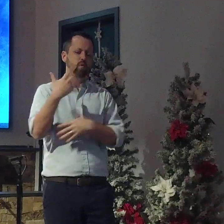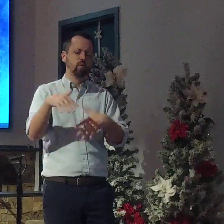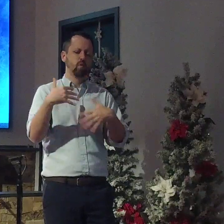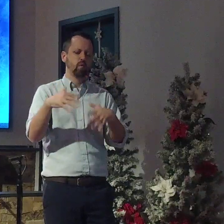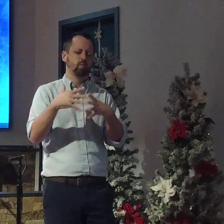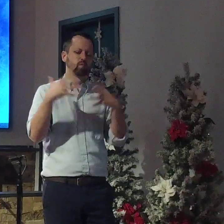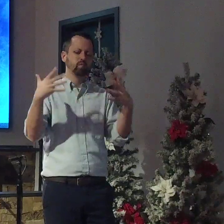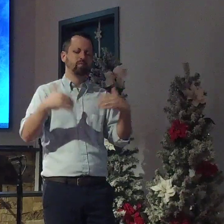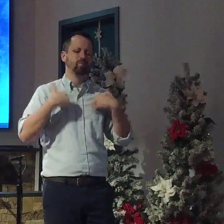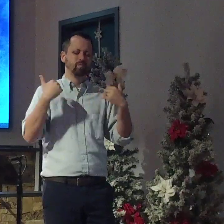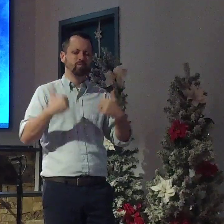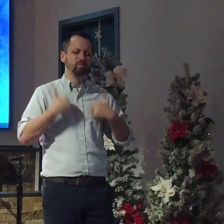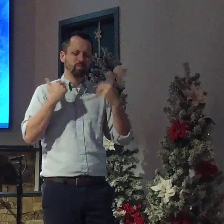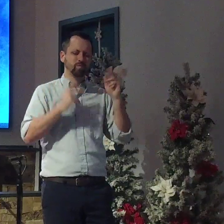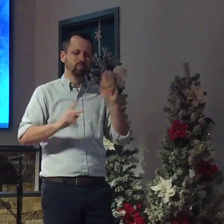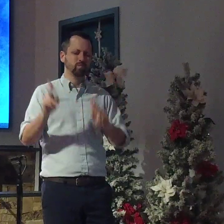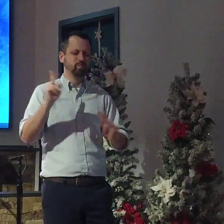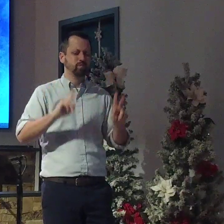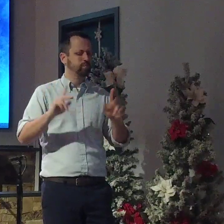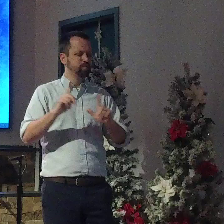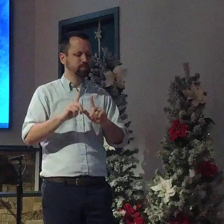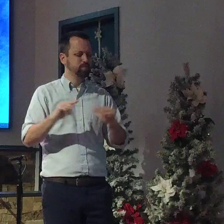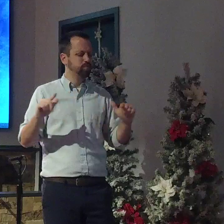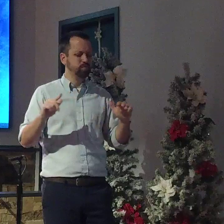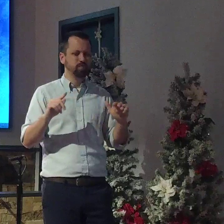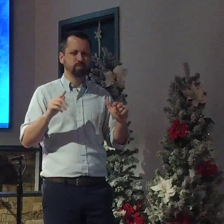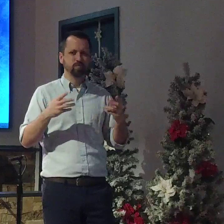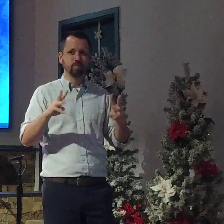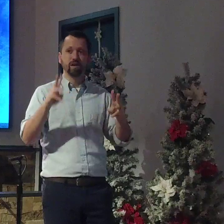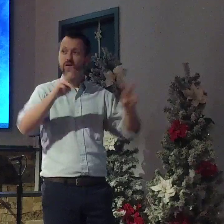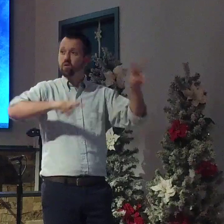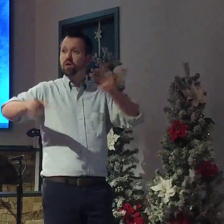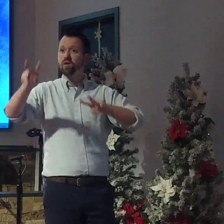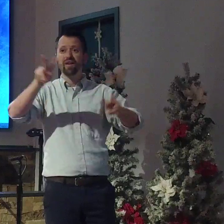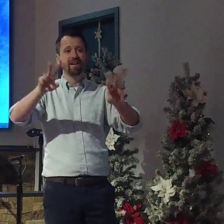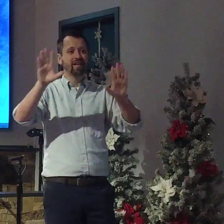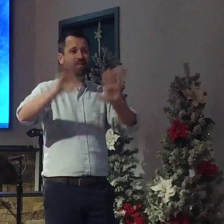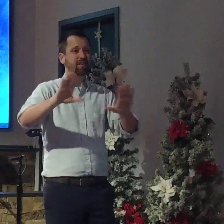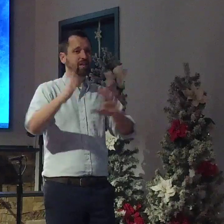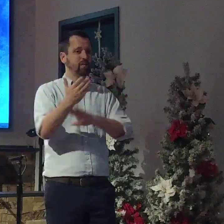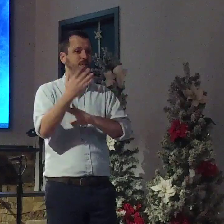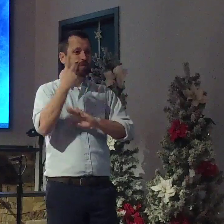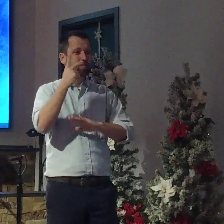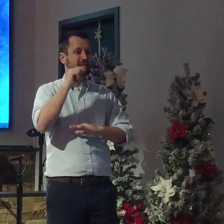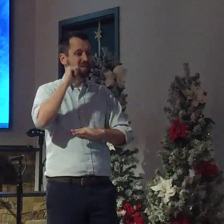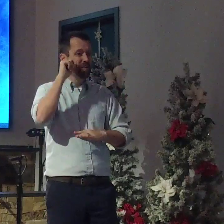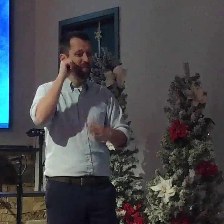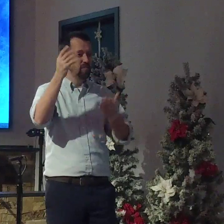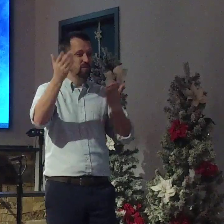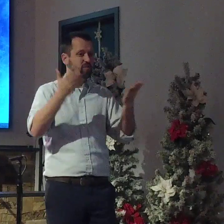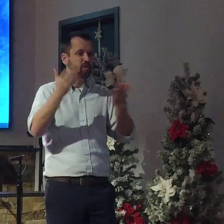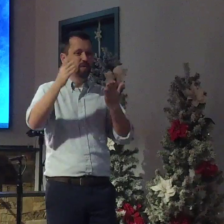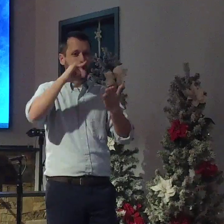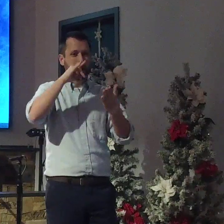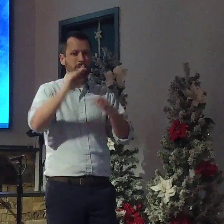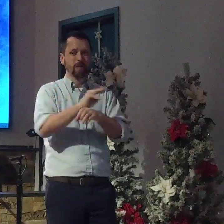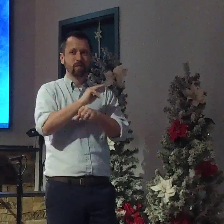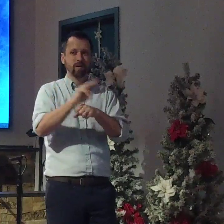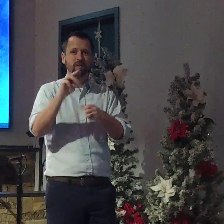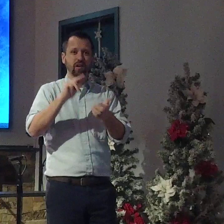I told the first service this, and I'll tell you, I just am so moved. I was in tears in the first service during the music